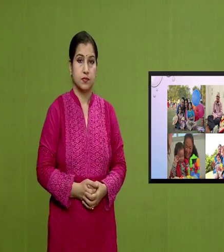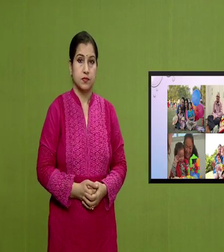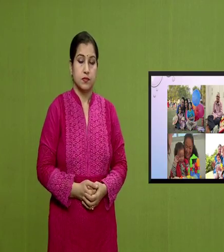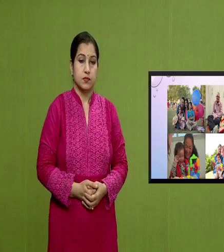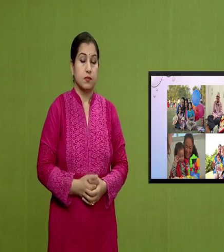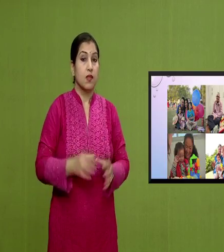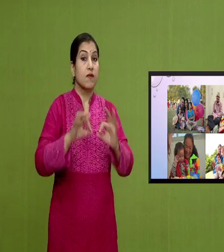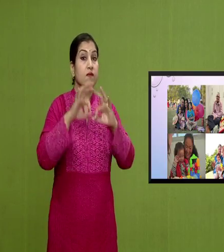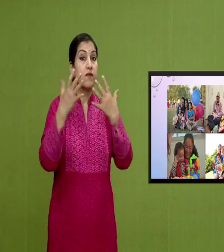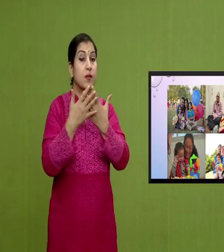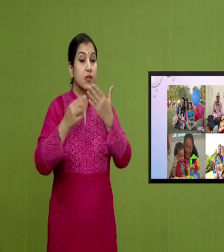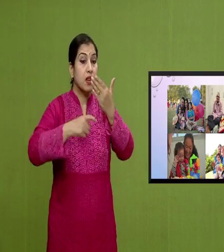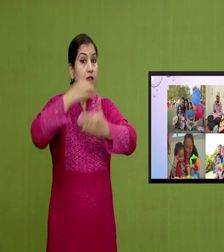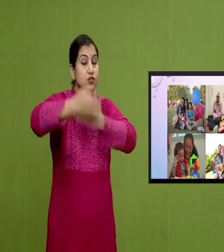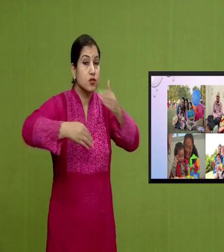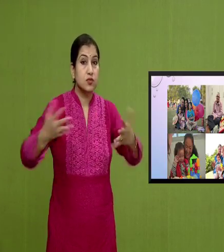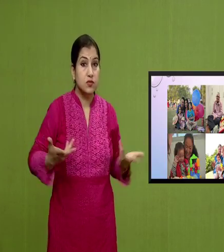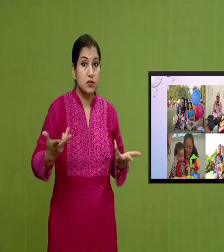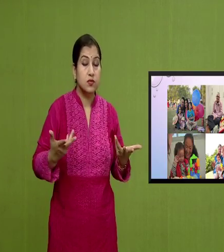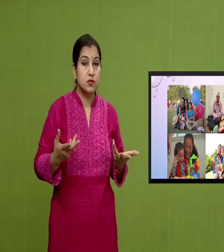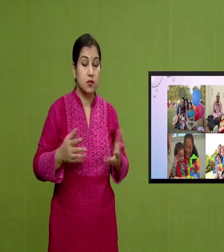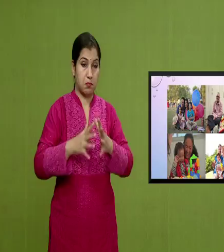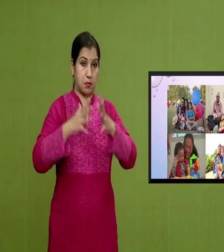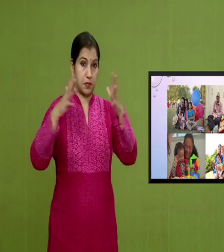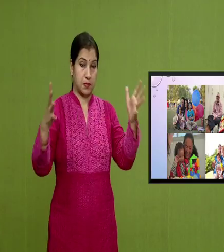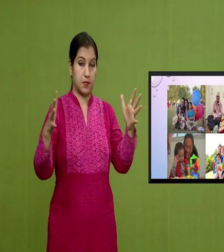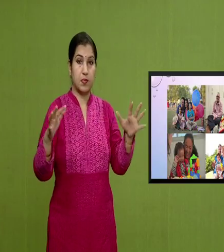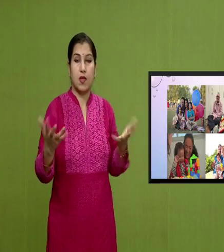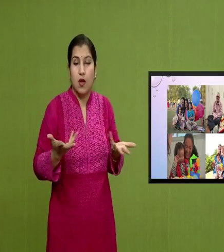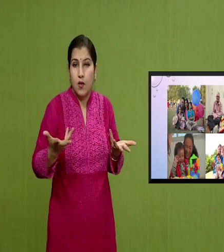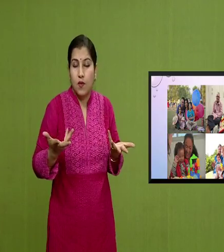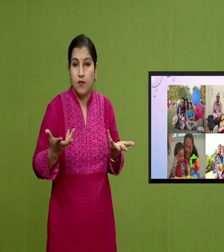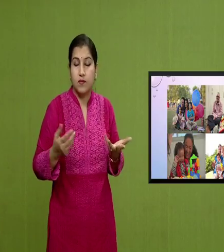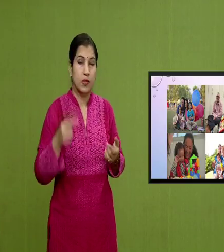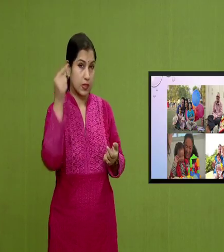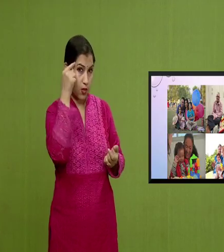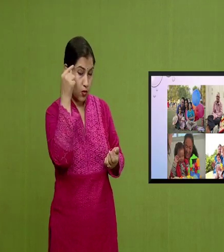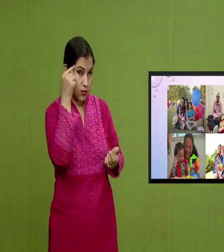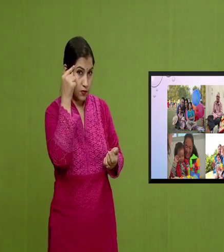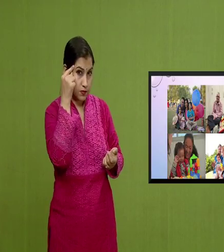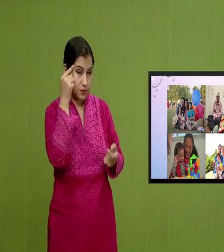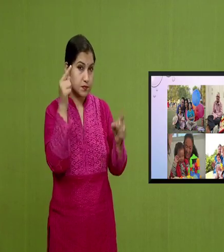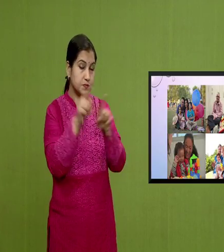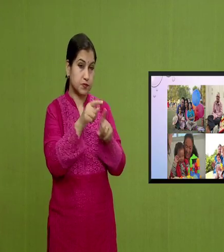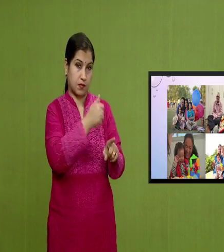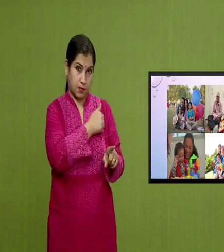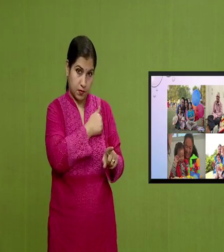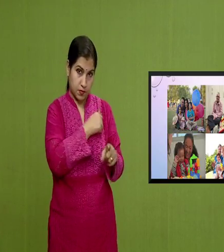Family relations are greatly influenced by the thoughts, attitude,